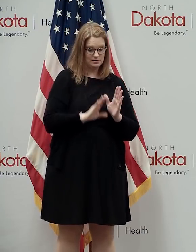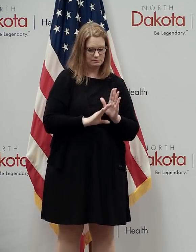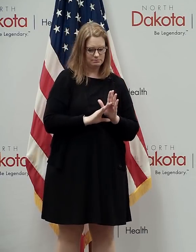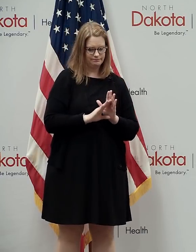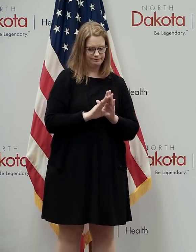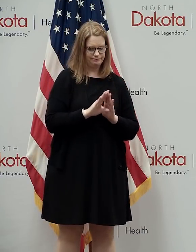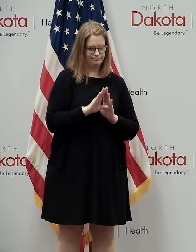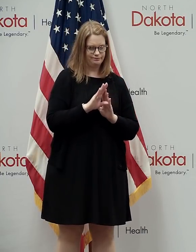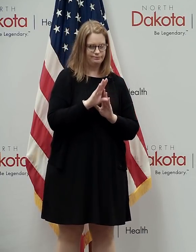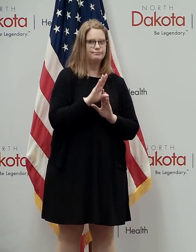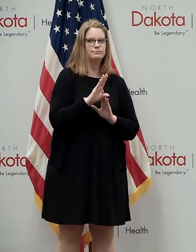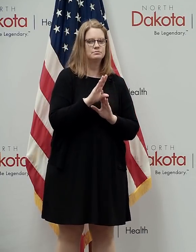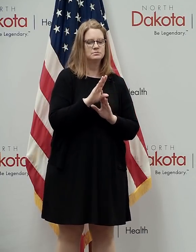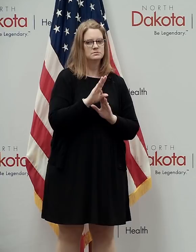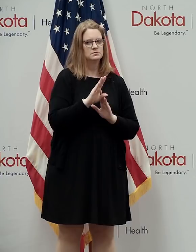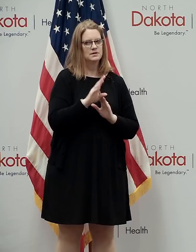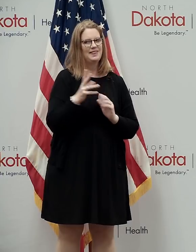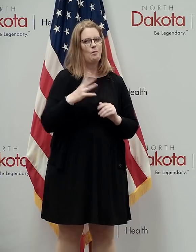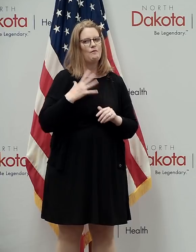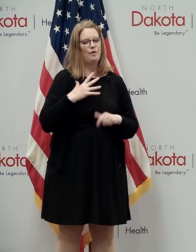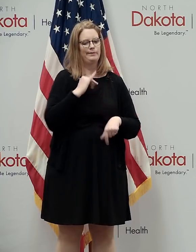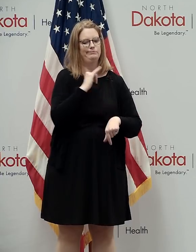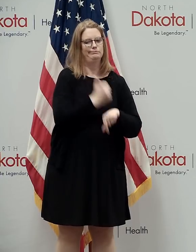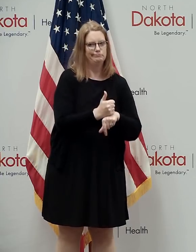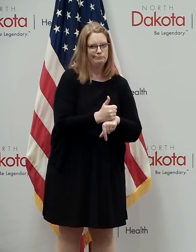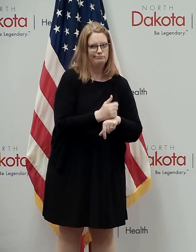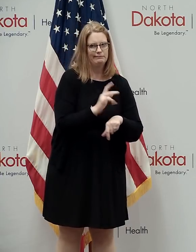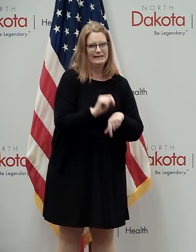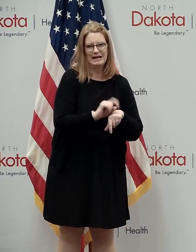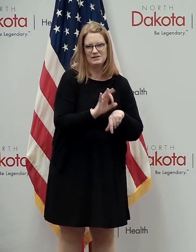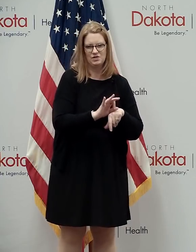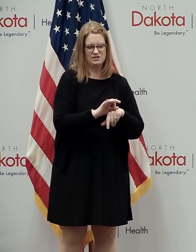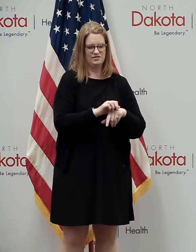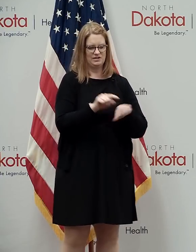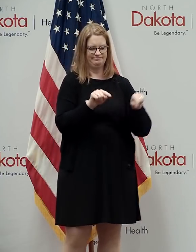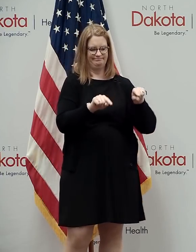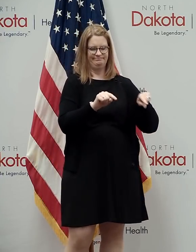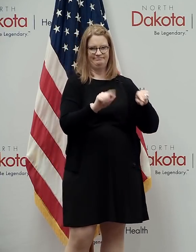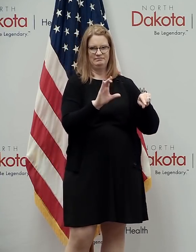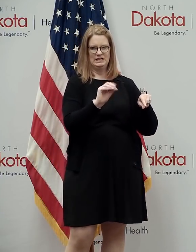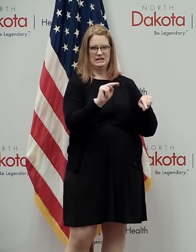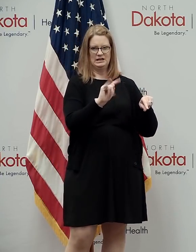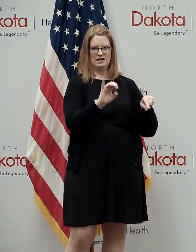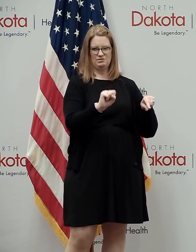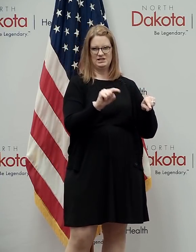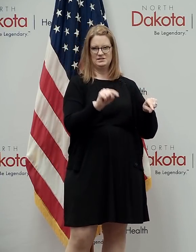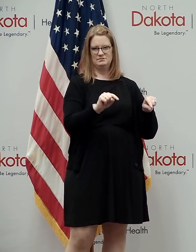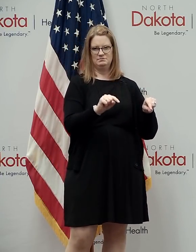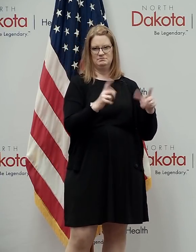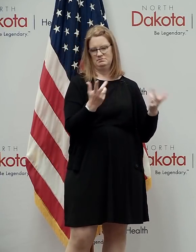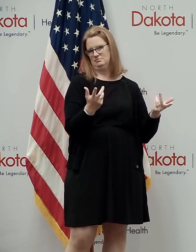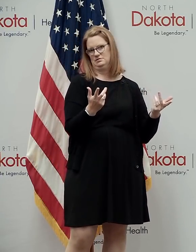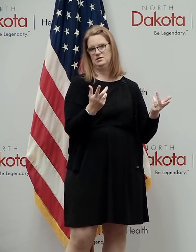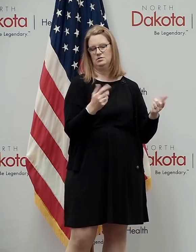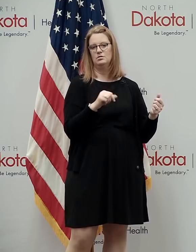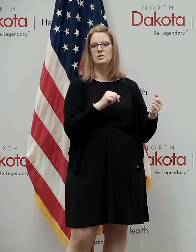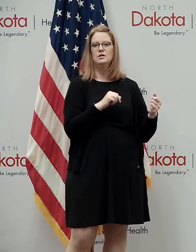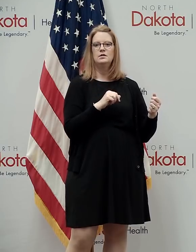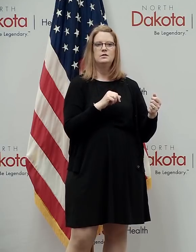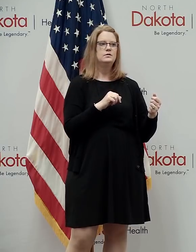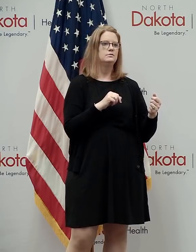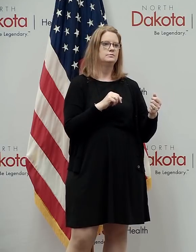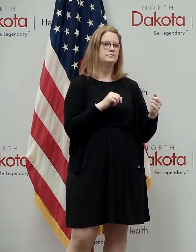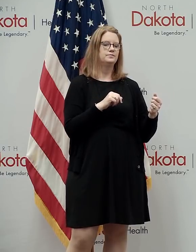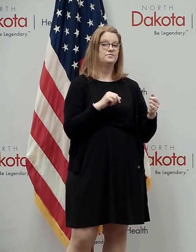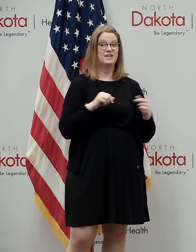we'll more formally pull together a task force across Burley and Morton. This is a little less complicated. Part of what we had going on, of